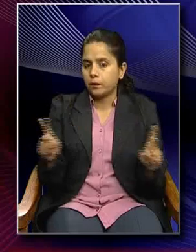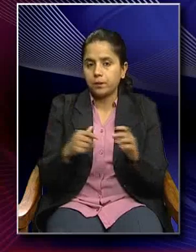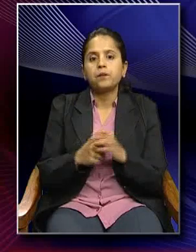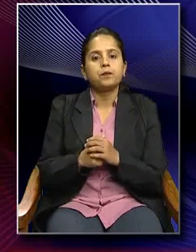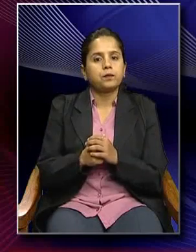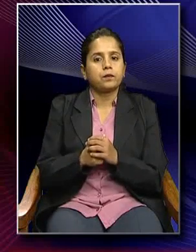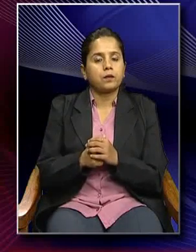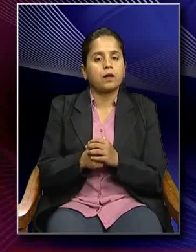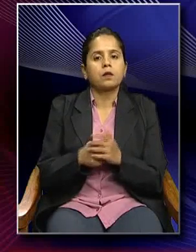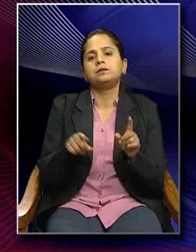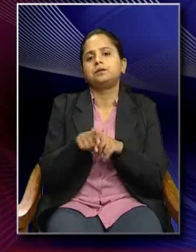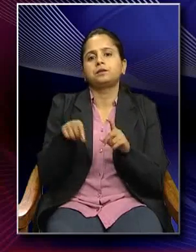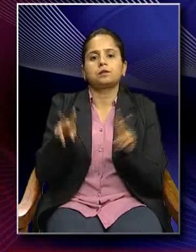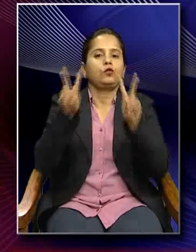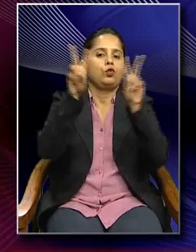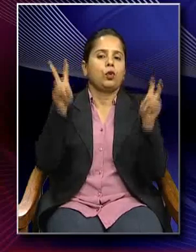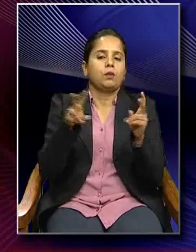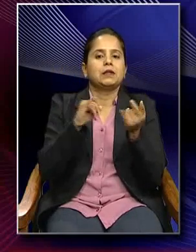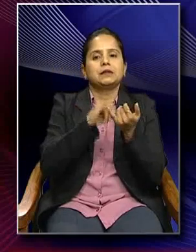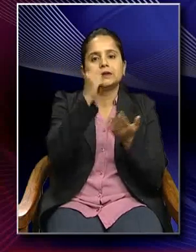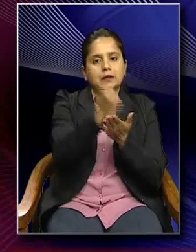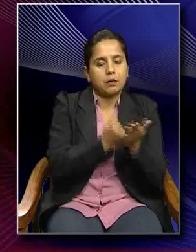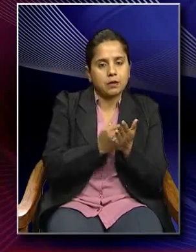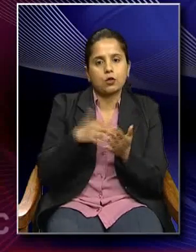as like the subject and object.